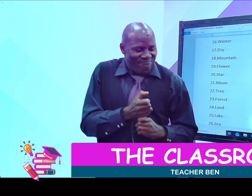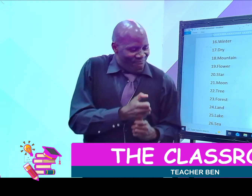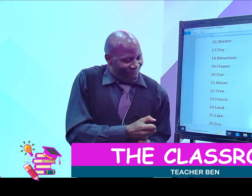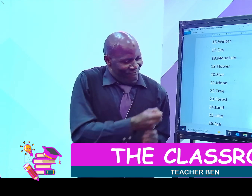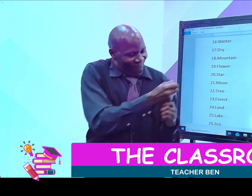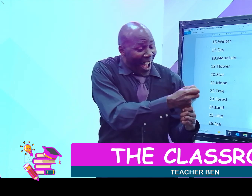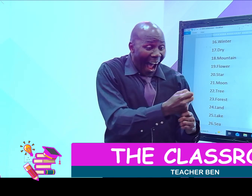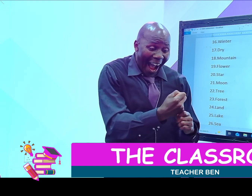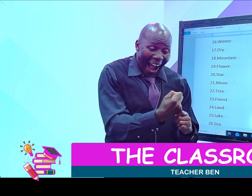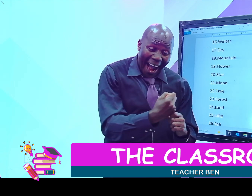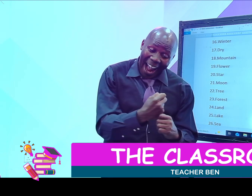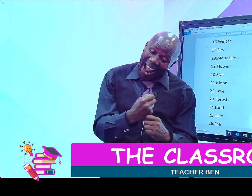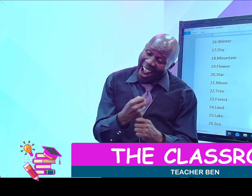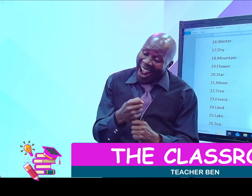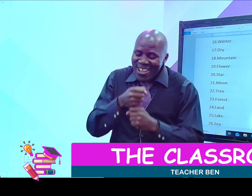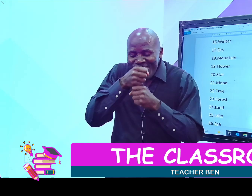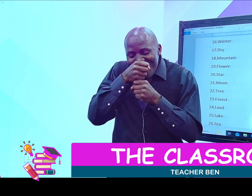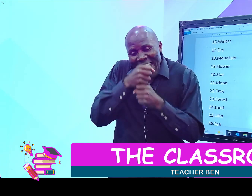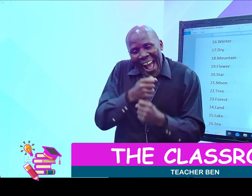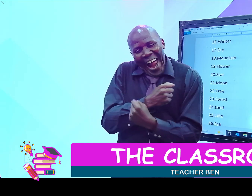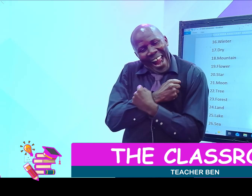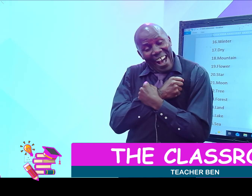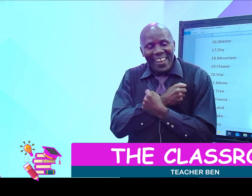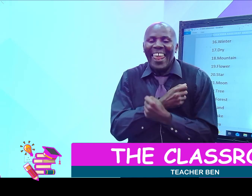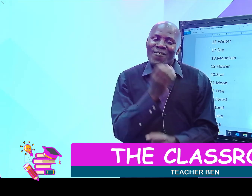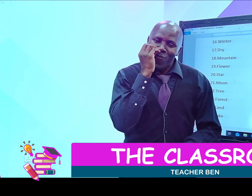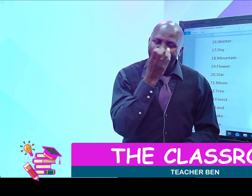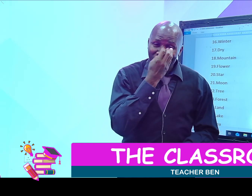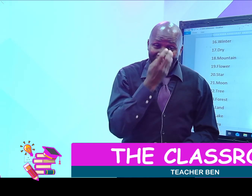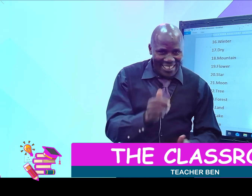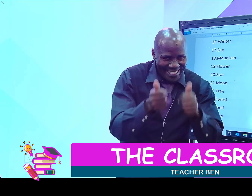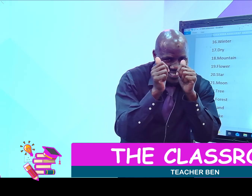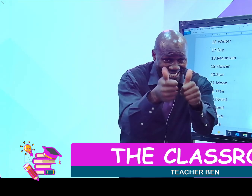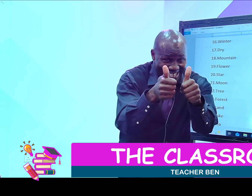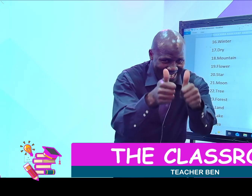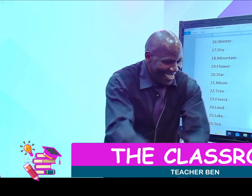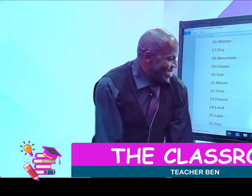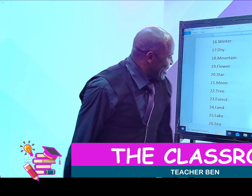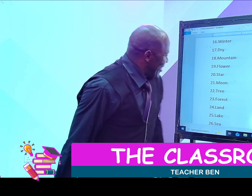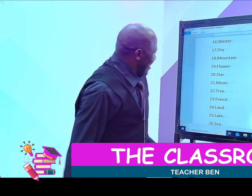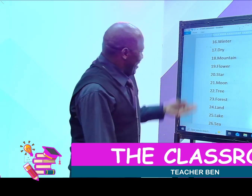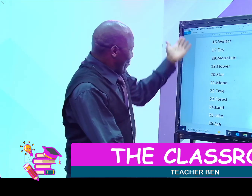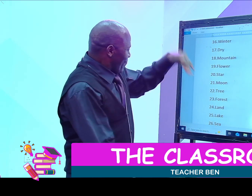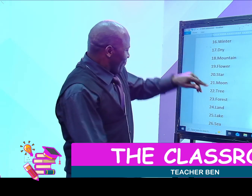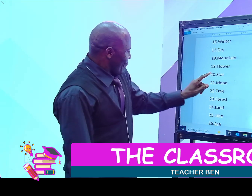sweetheart or a girl, when you hand them your flowers, they love how it smells